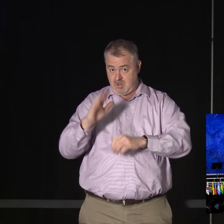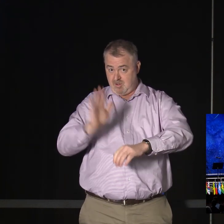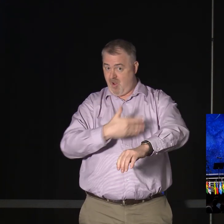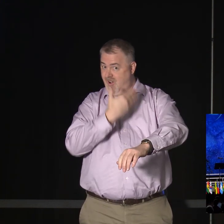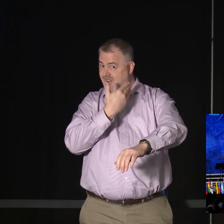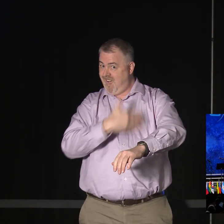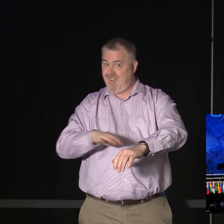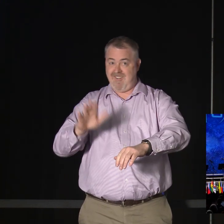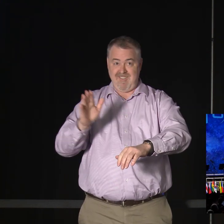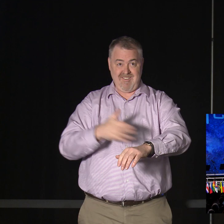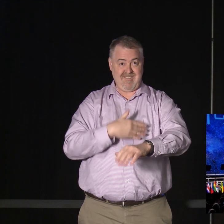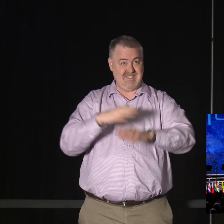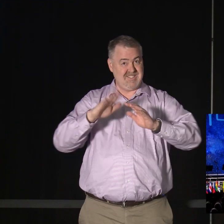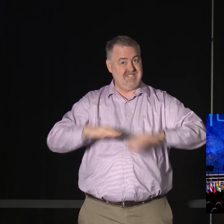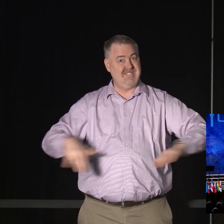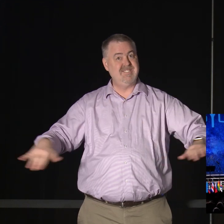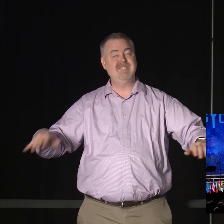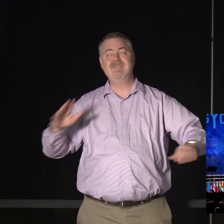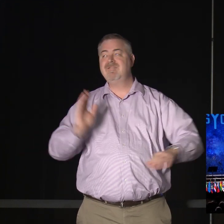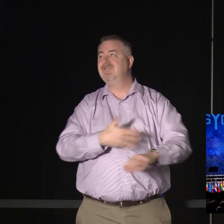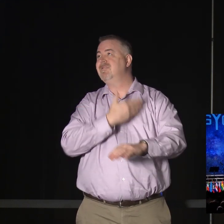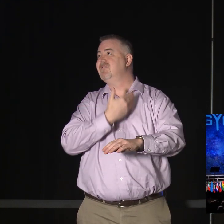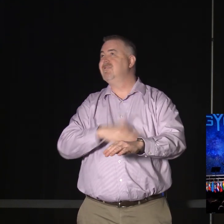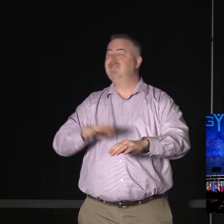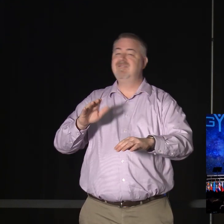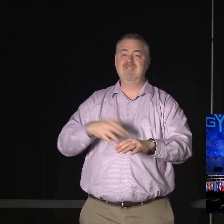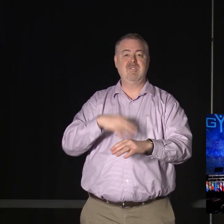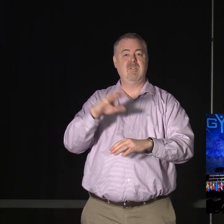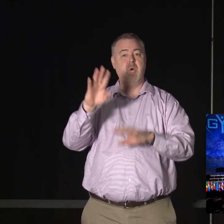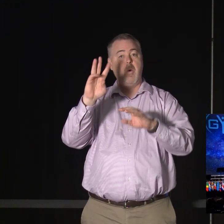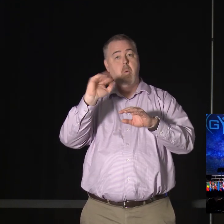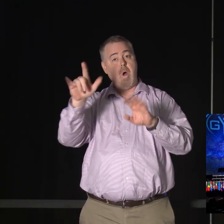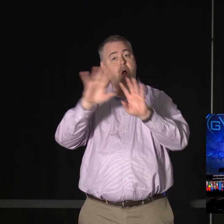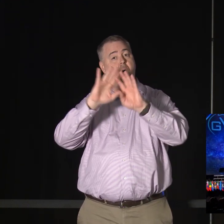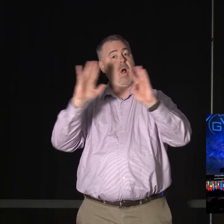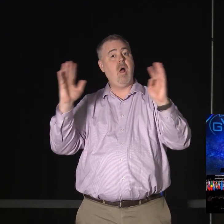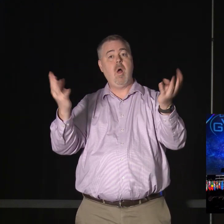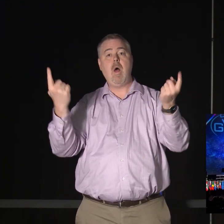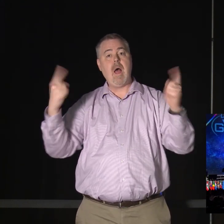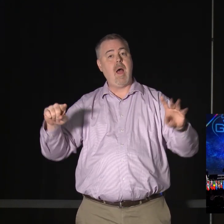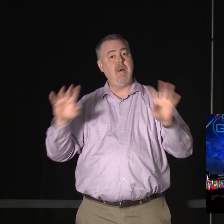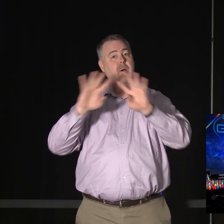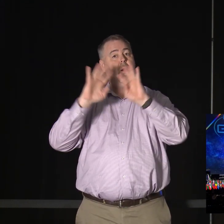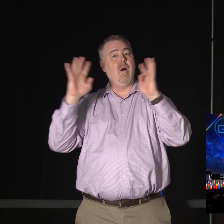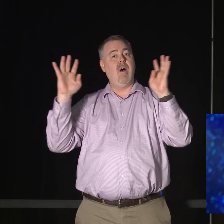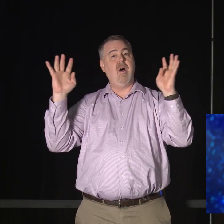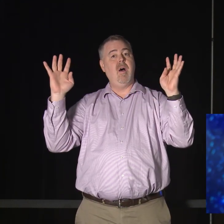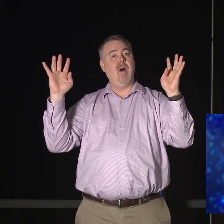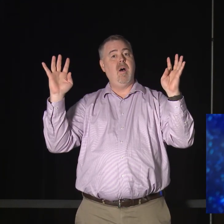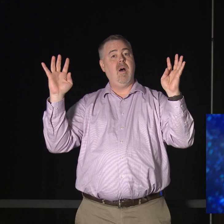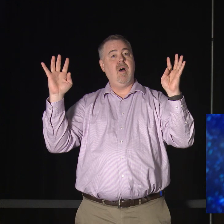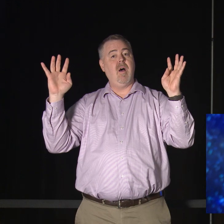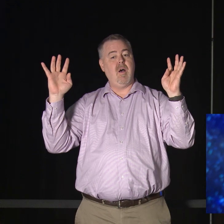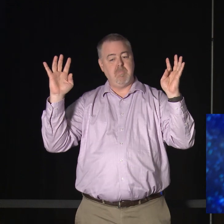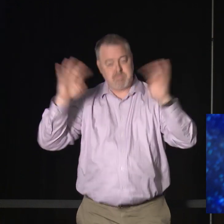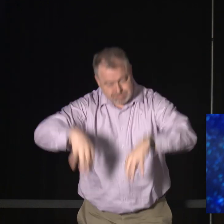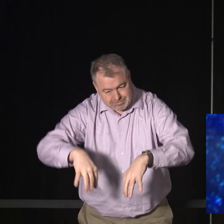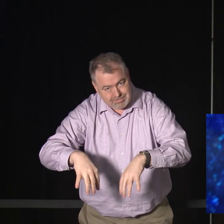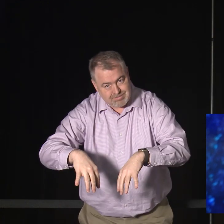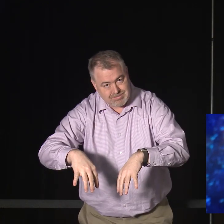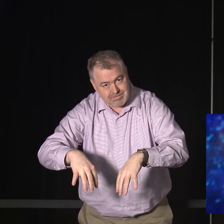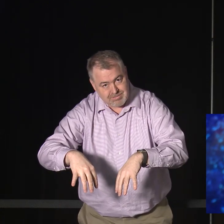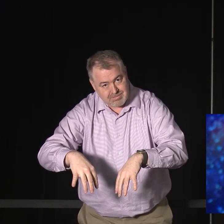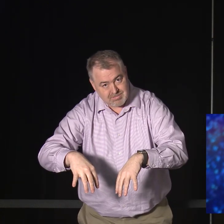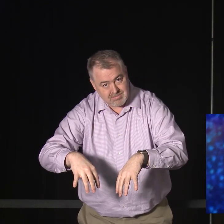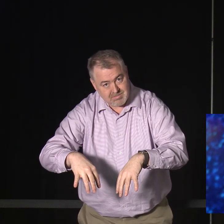that all the little children sing, the walls came what? They came tumbling down,